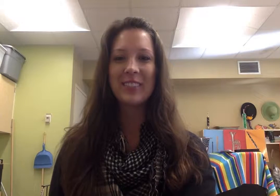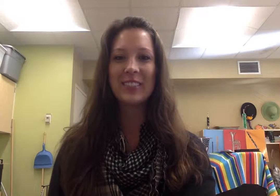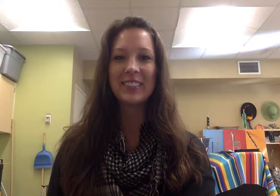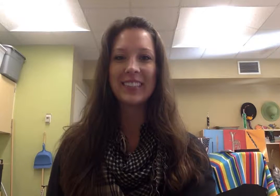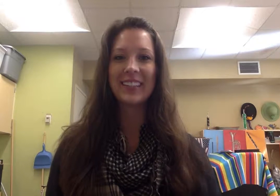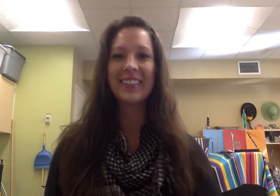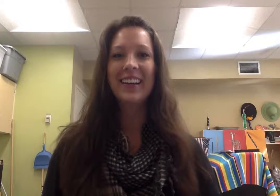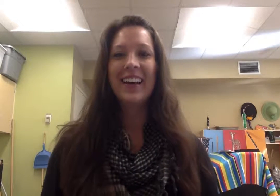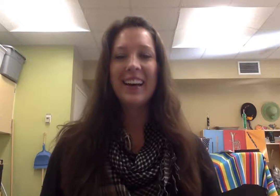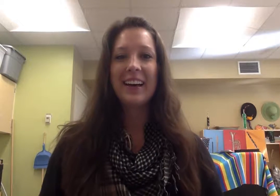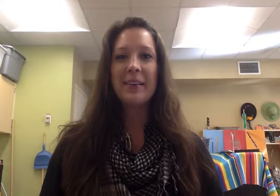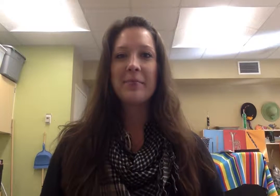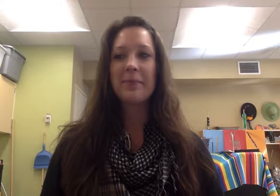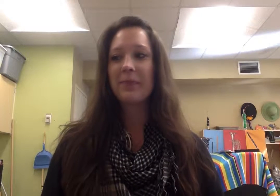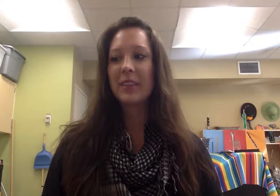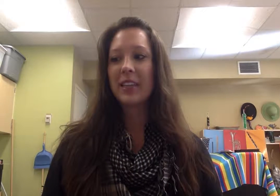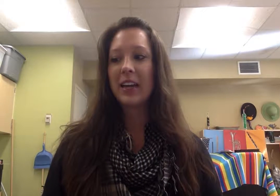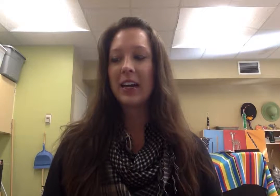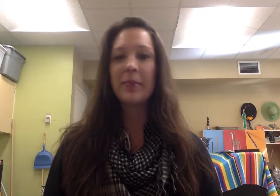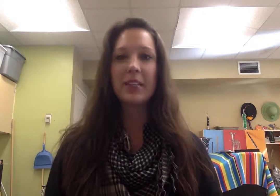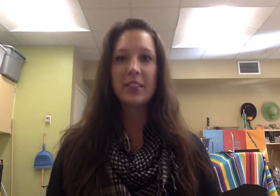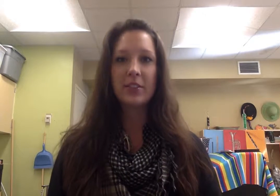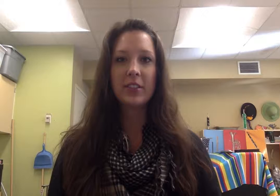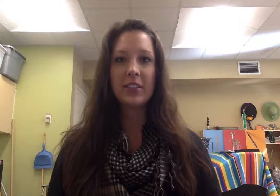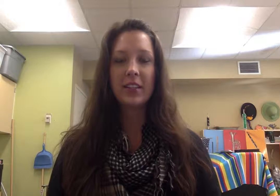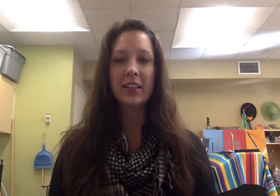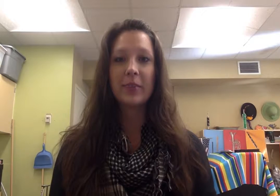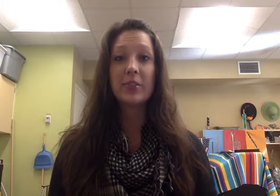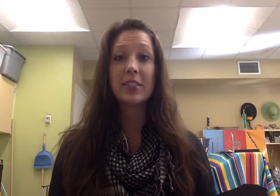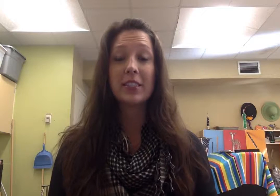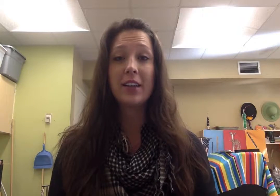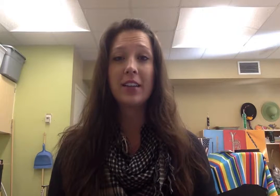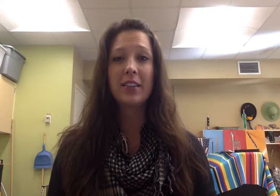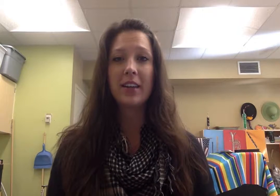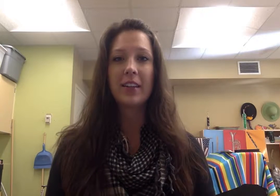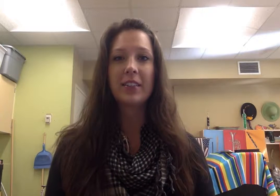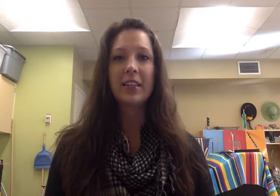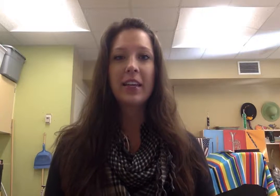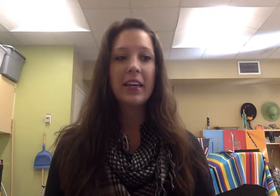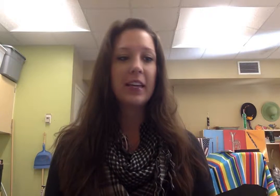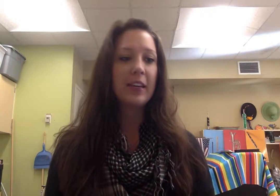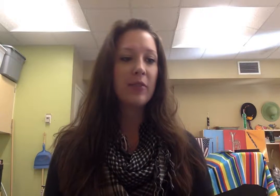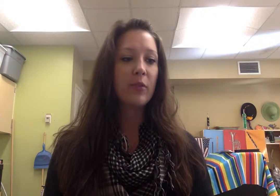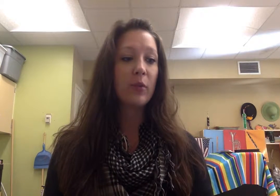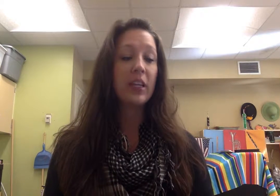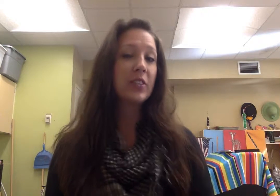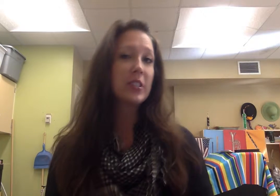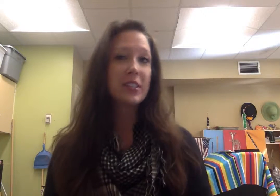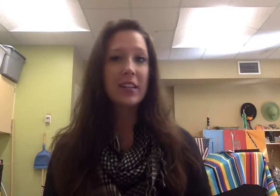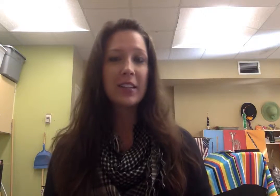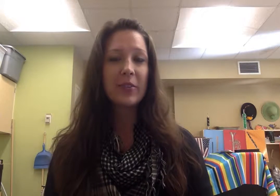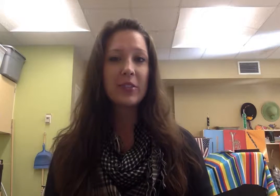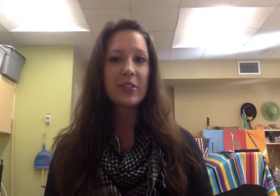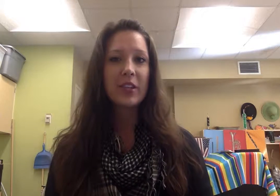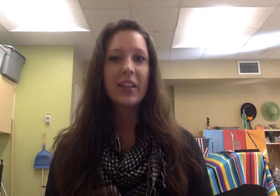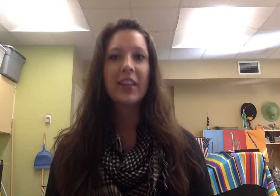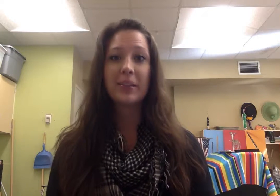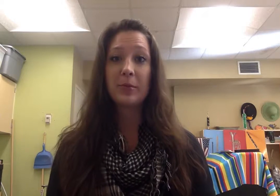Miss Lewis here. I'm going to teach you the sign language to Silent Night. If we get to the sign language, that would